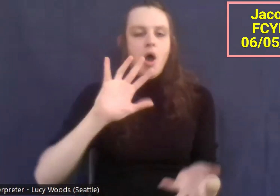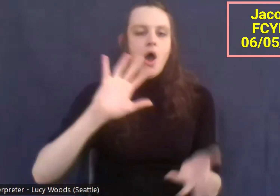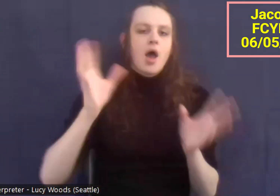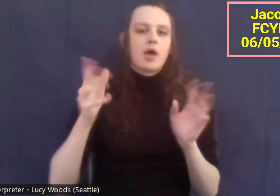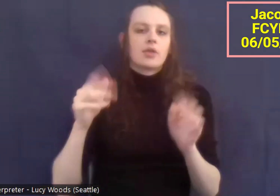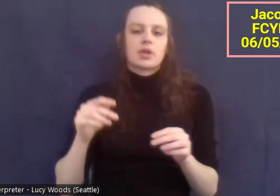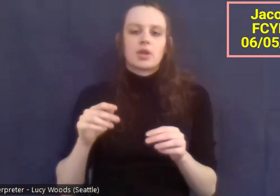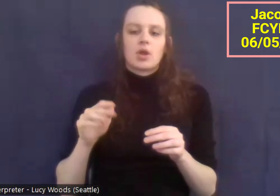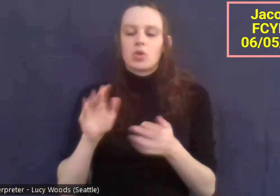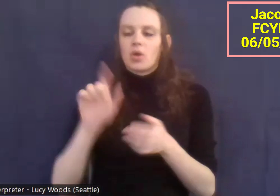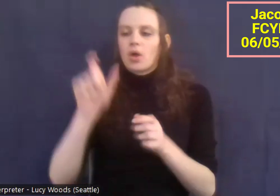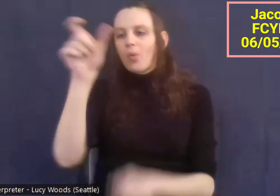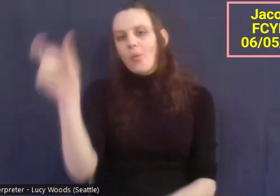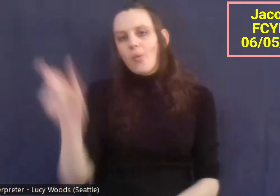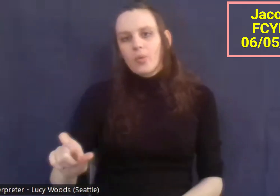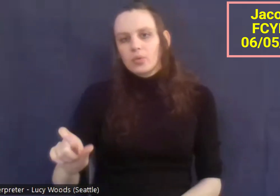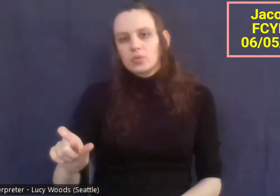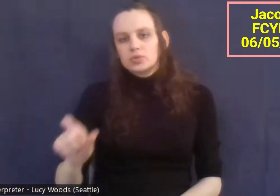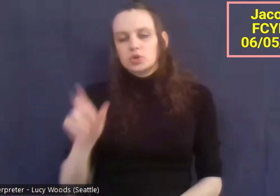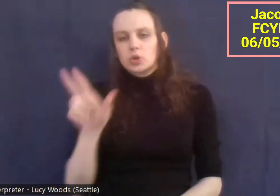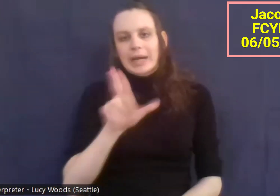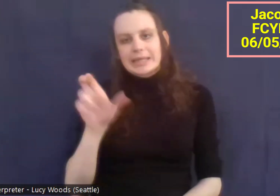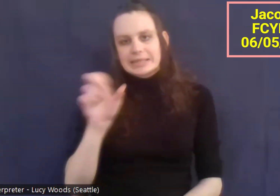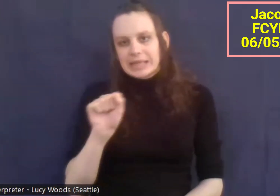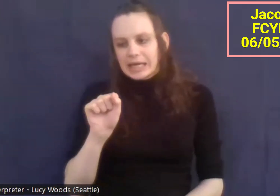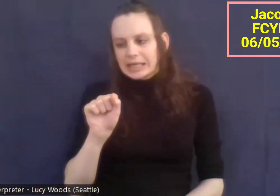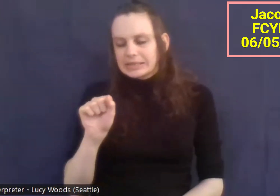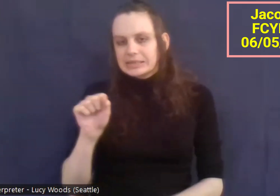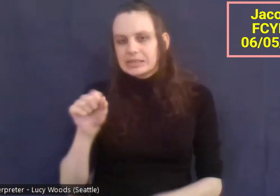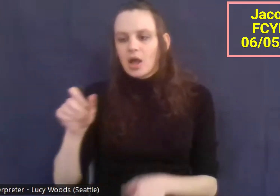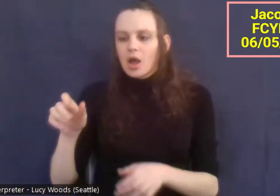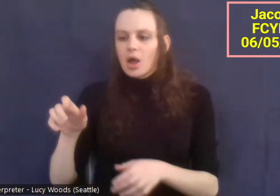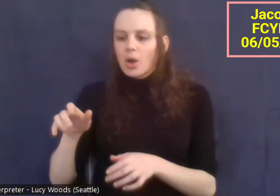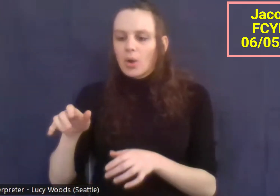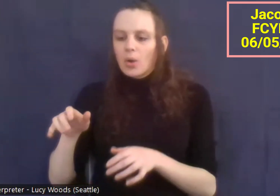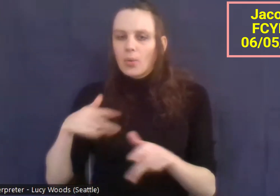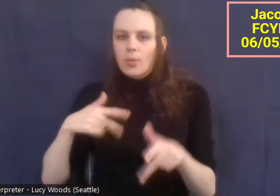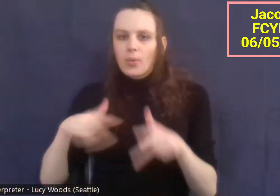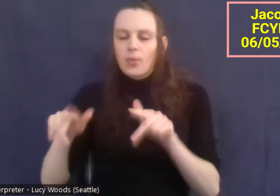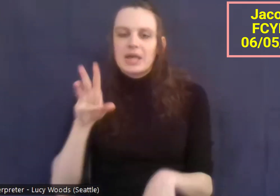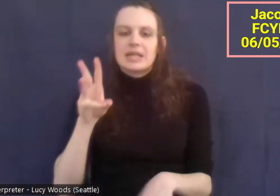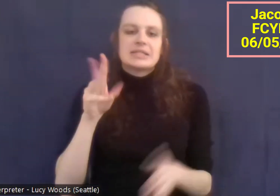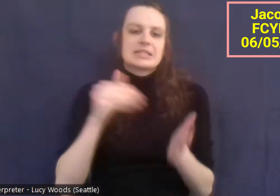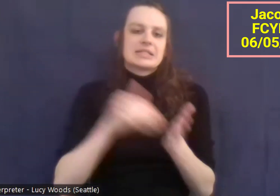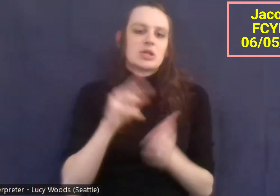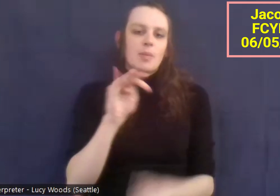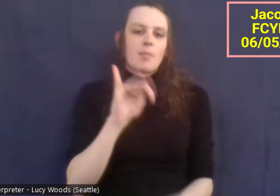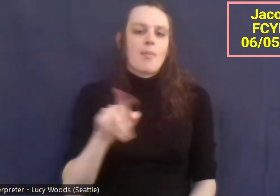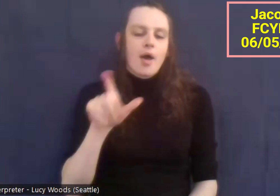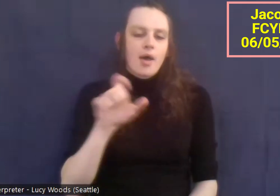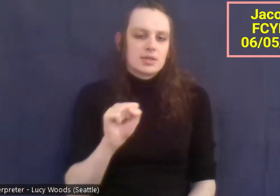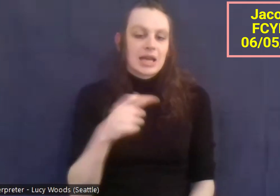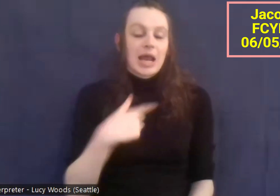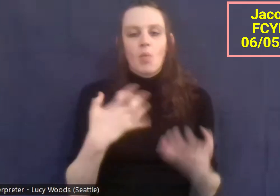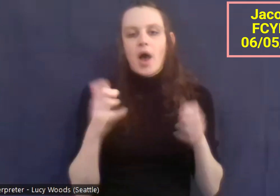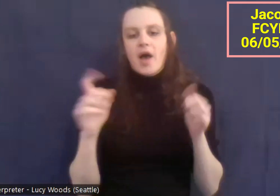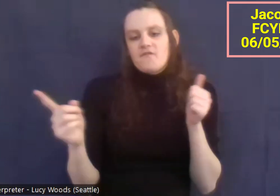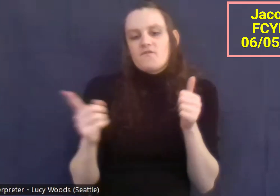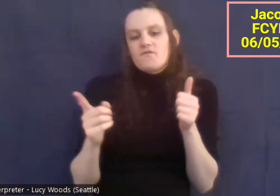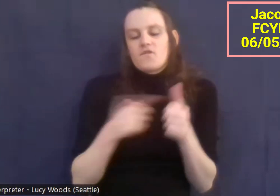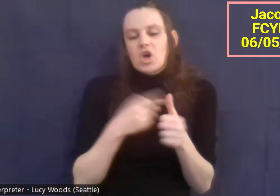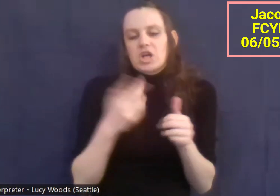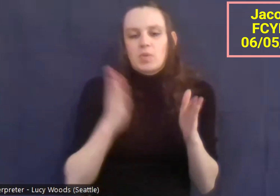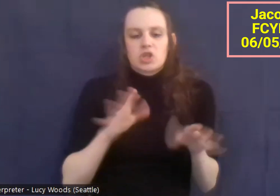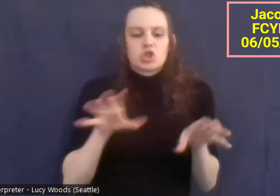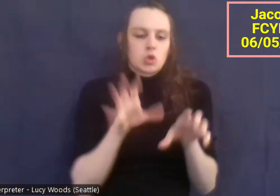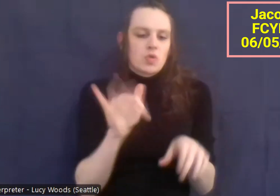hiking trail. And I was going to be the first person to do it in recorded history barefoot. and I was gonna get on like Naked and Afraid